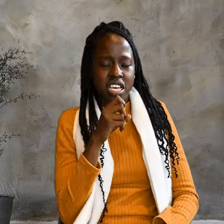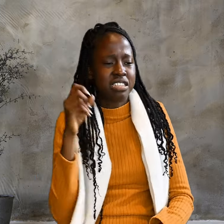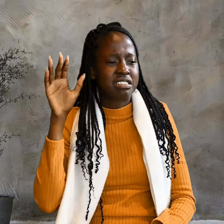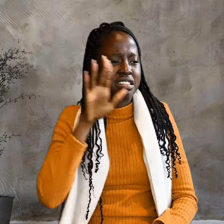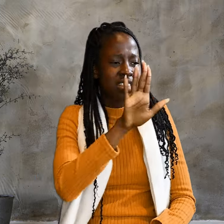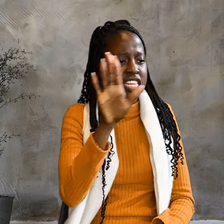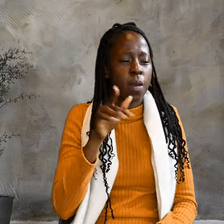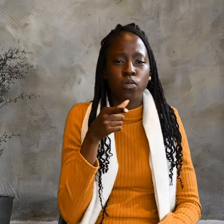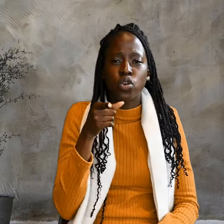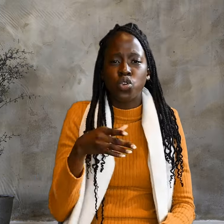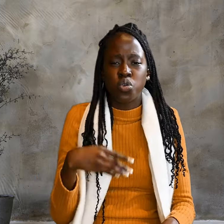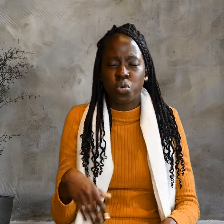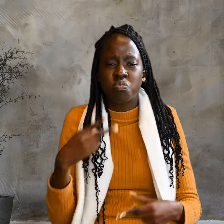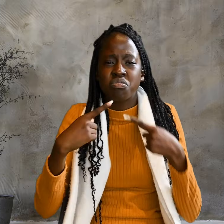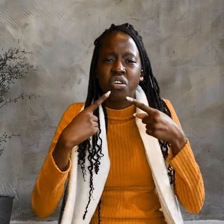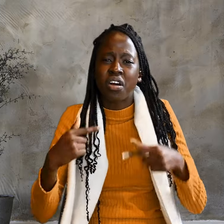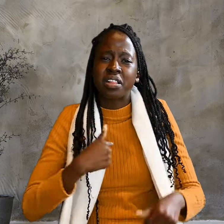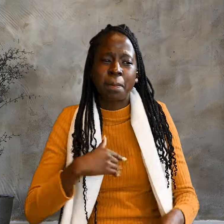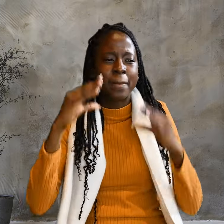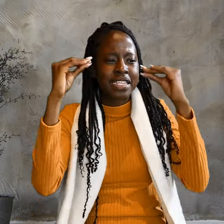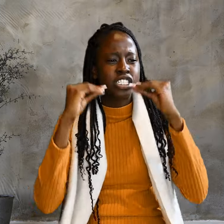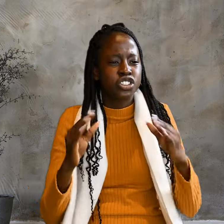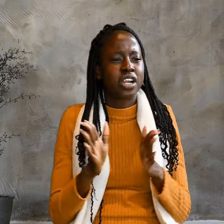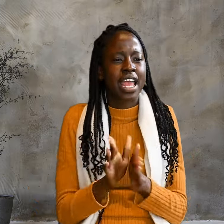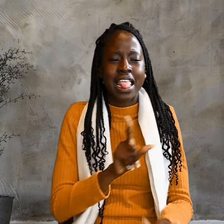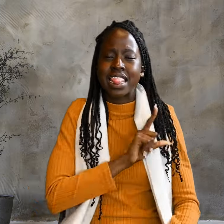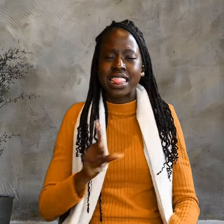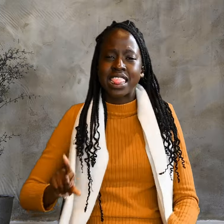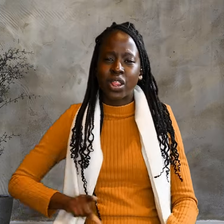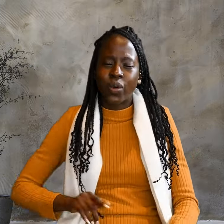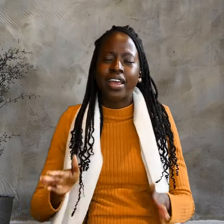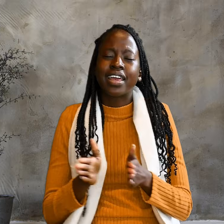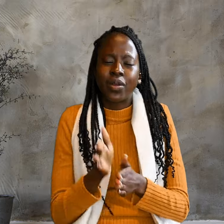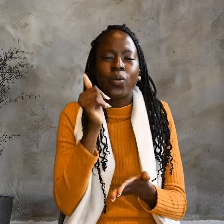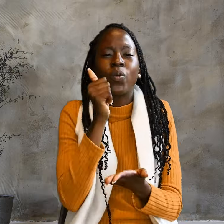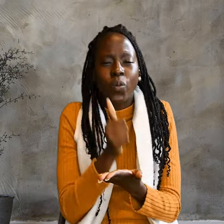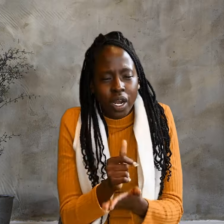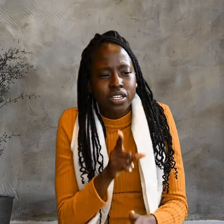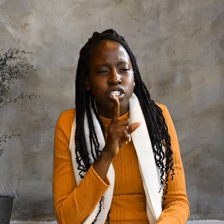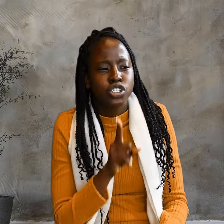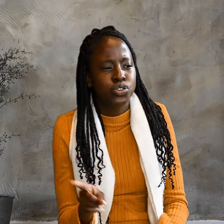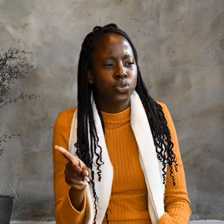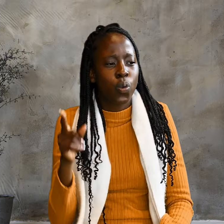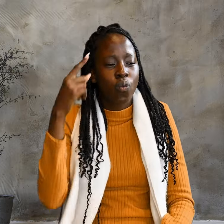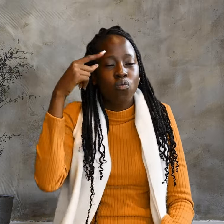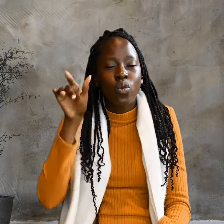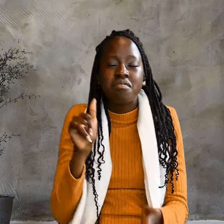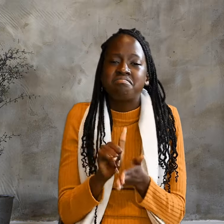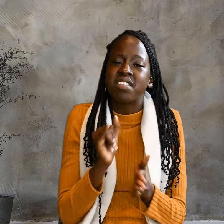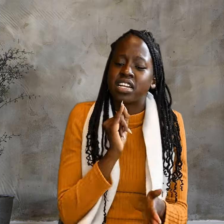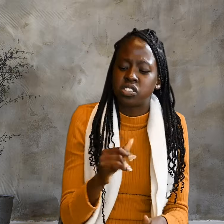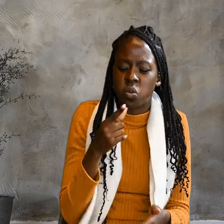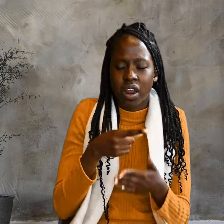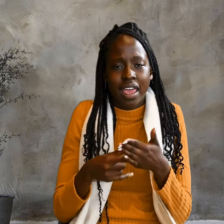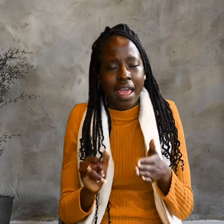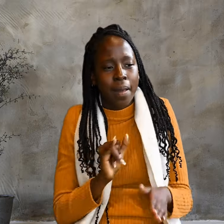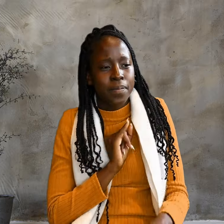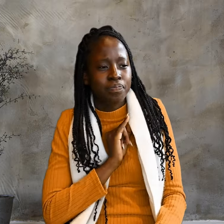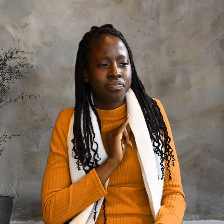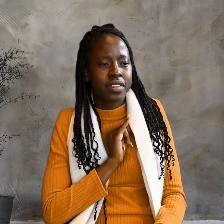"You call me teacher and Lord, and rightly so, for that is what I am.